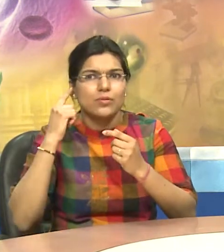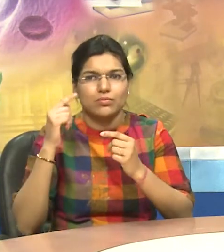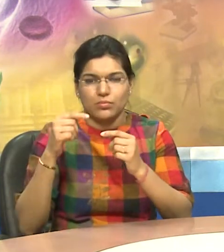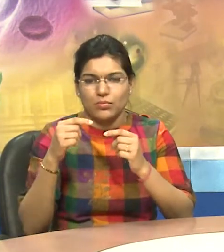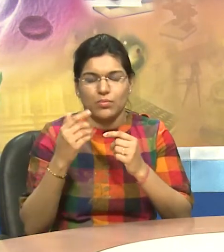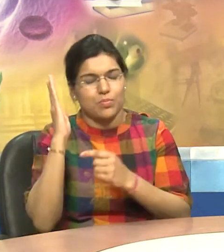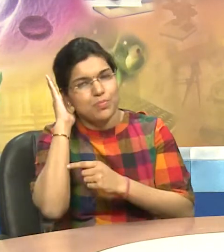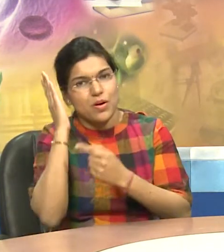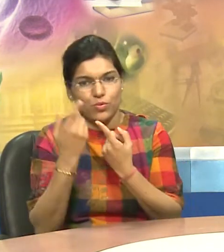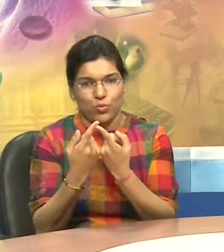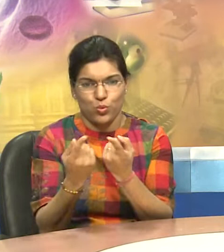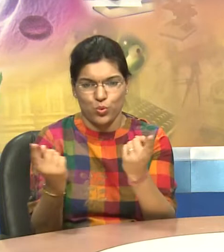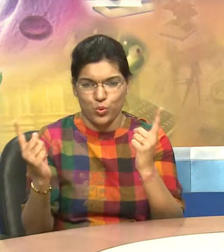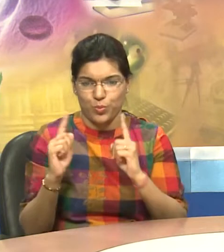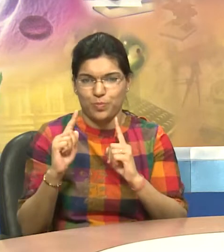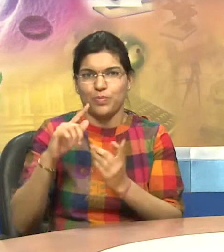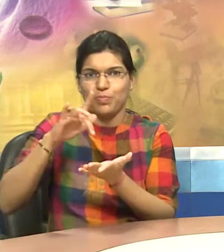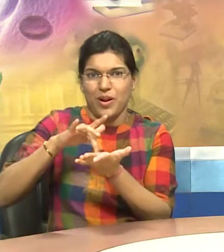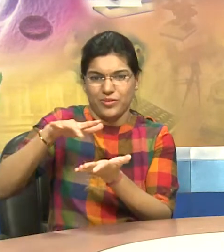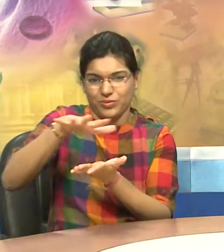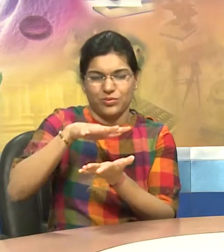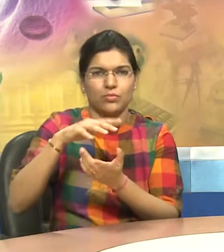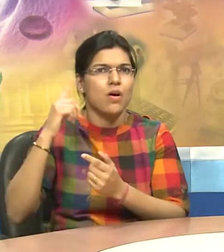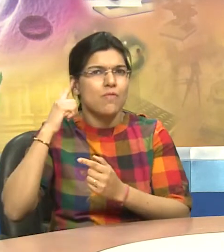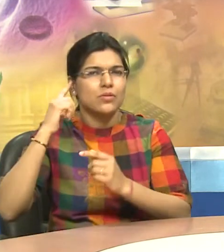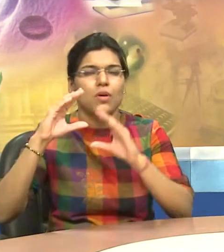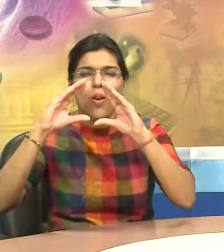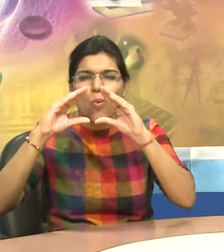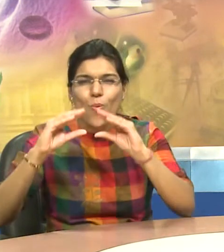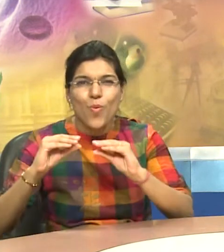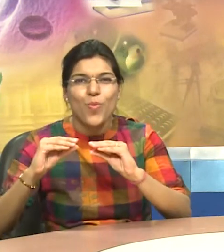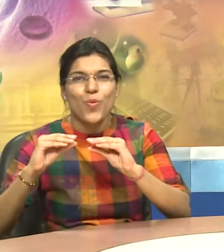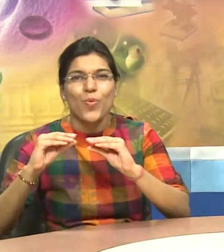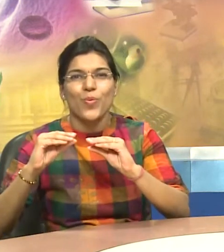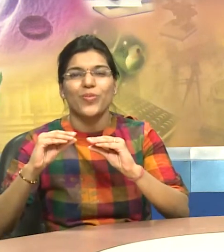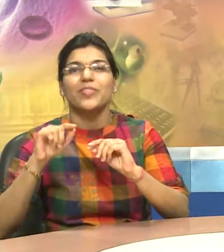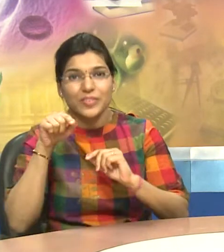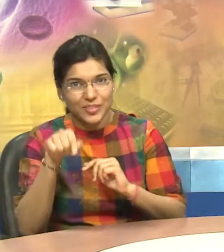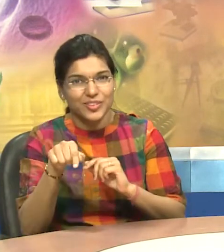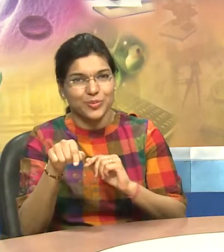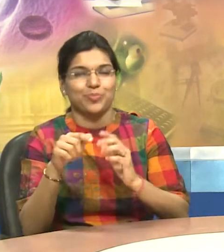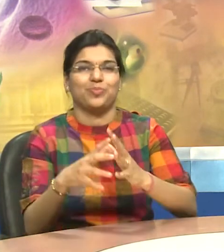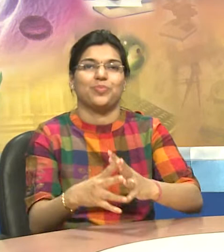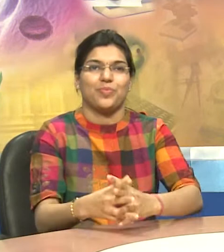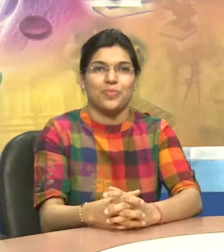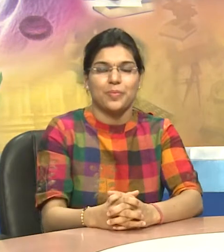That means in a closed bedroom, voice will be very low.